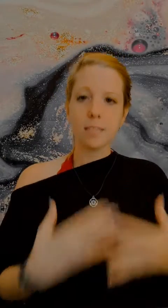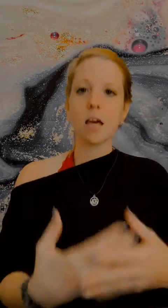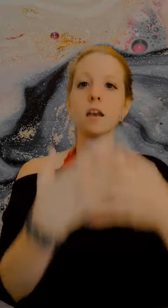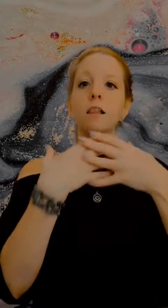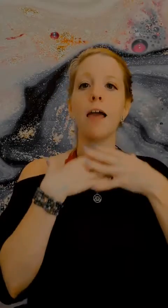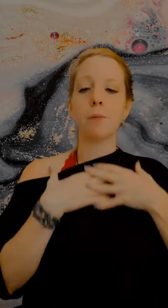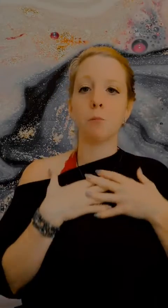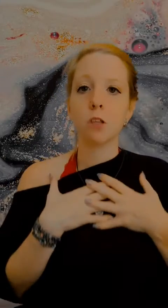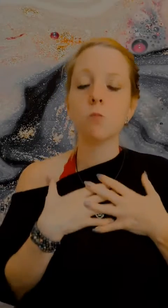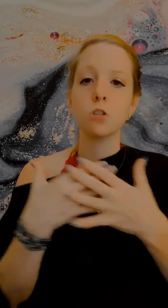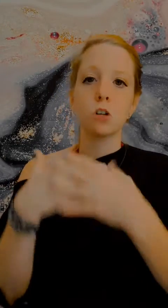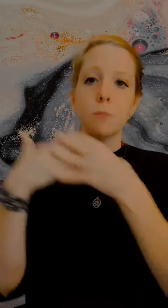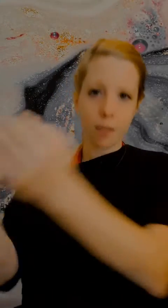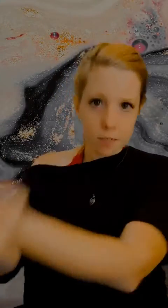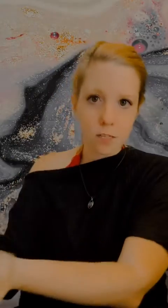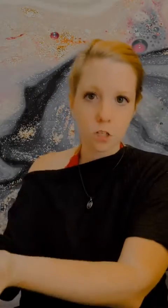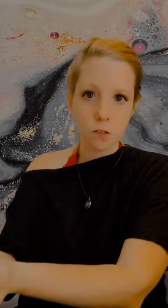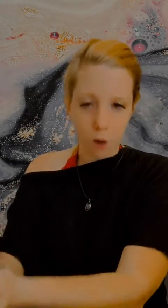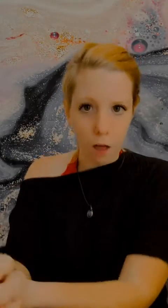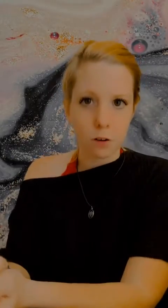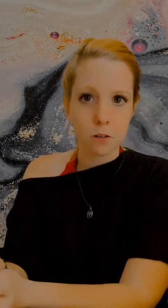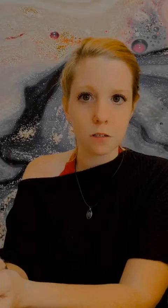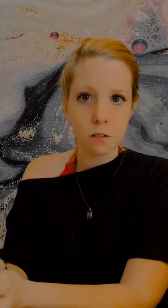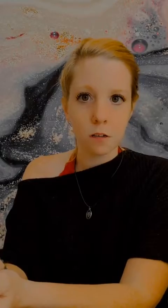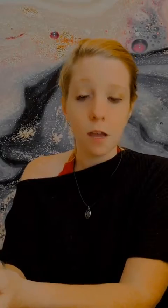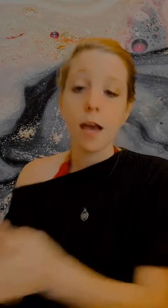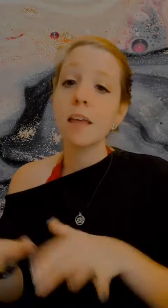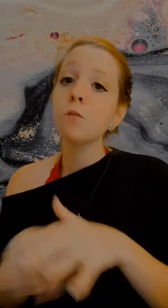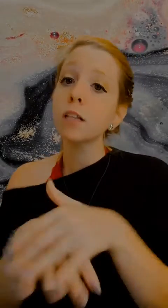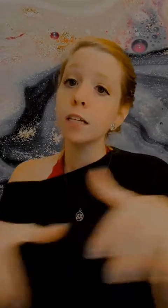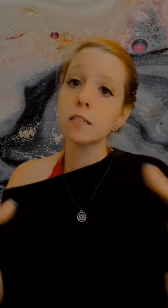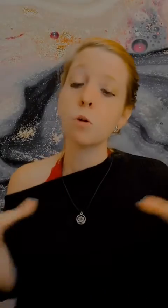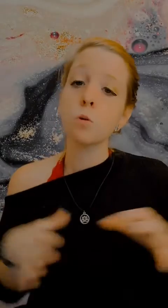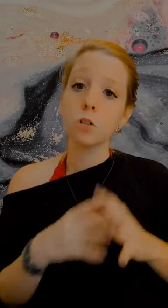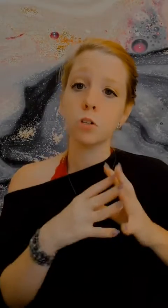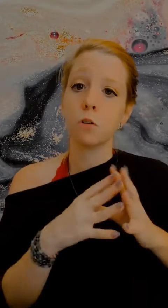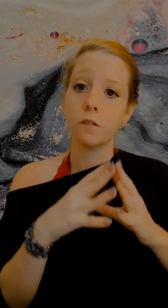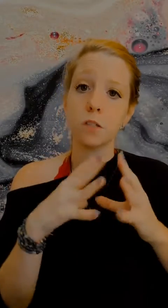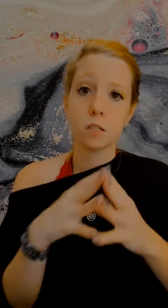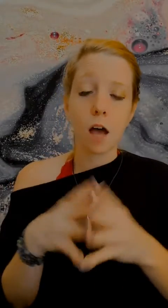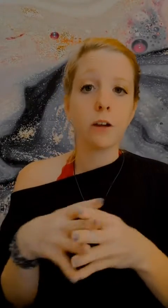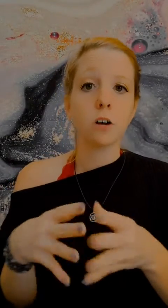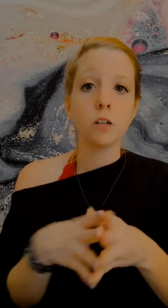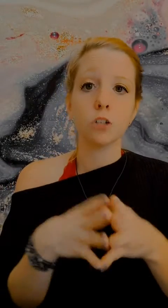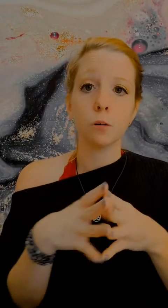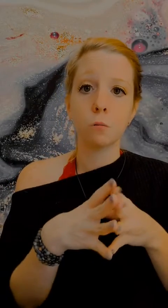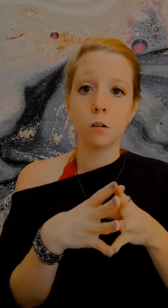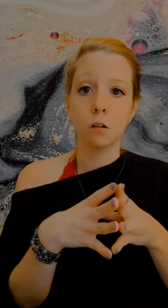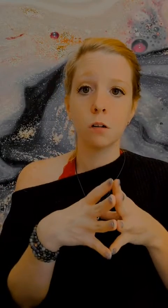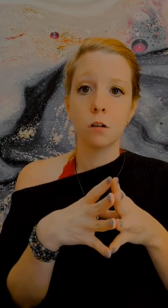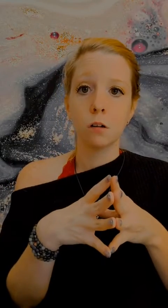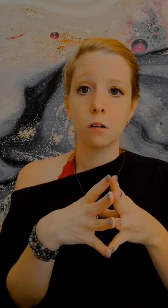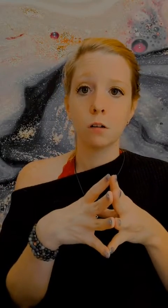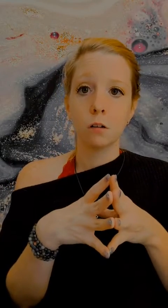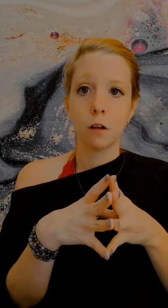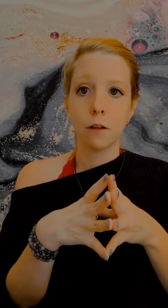not in alignment with you, so you're making decisions for others. And that really is the cornerstone of this entire issue. And